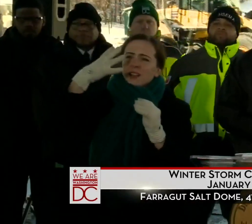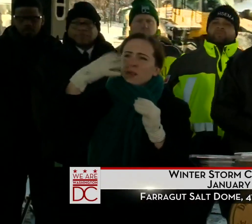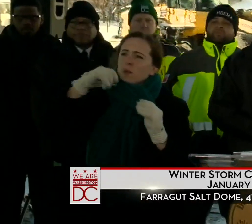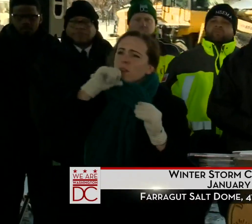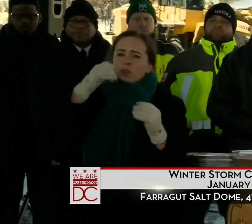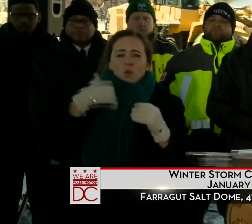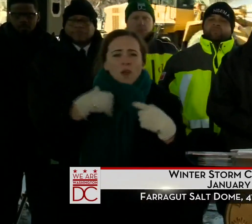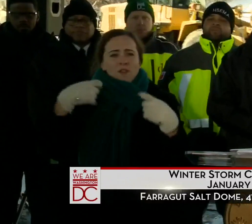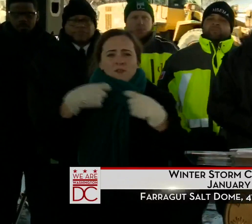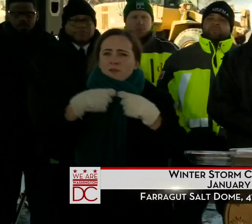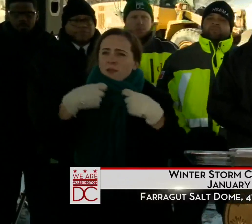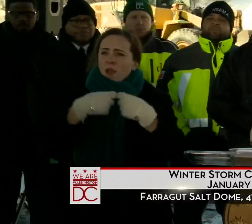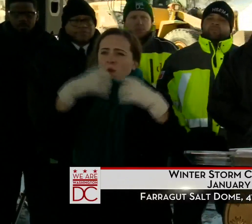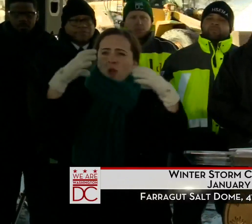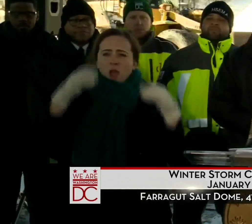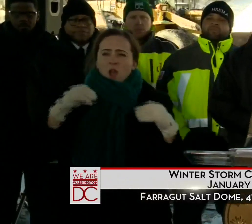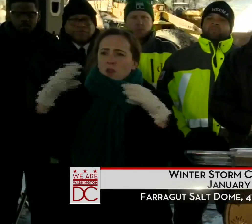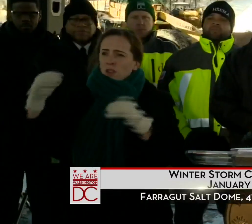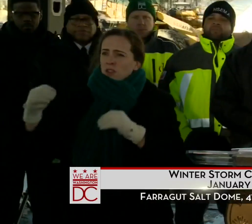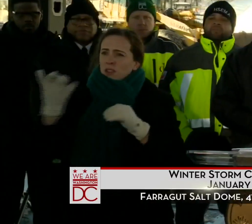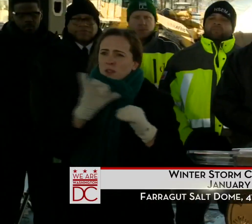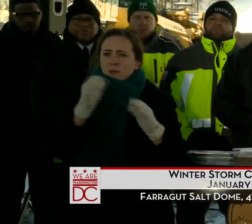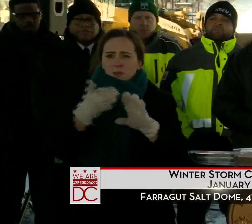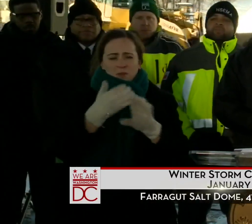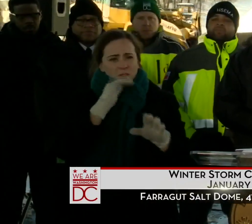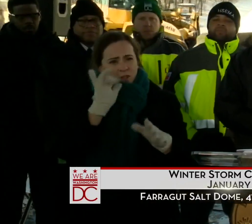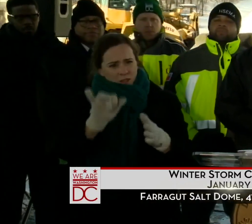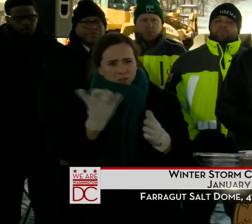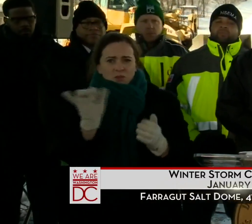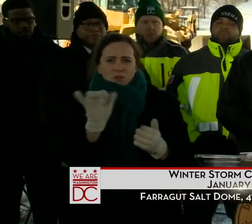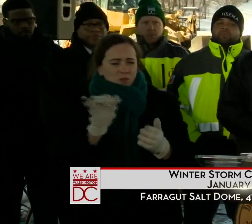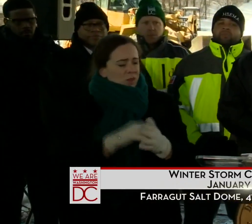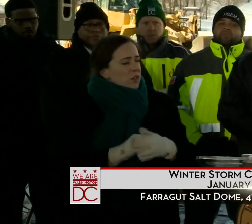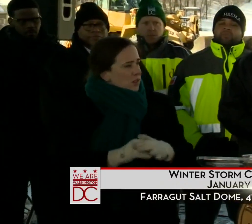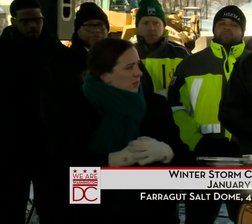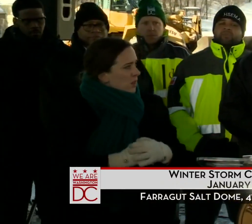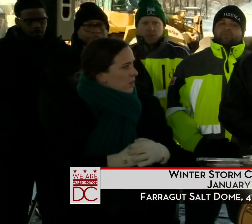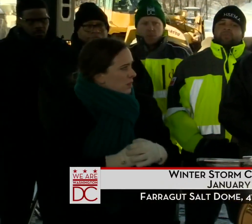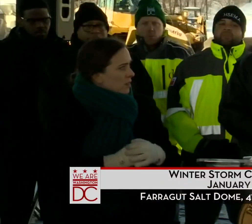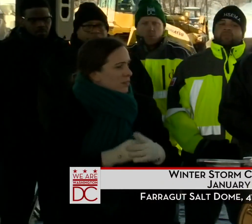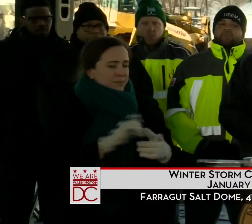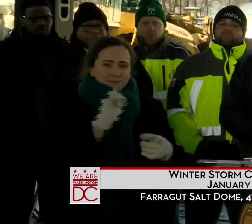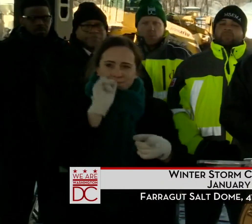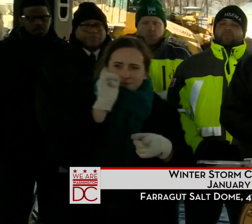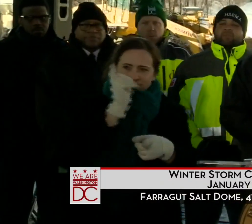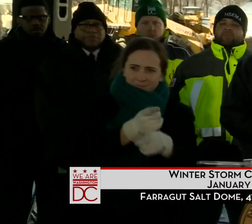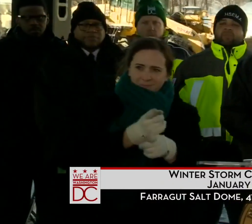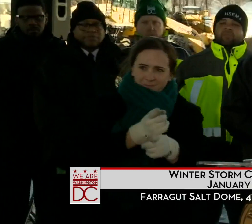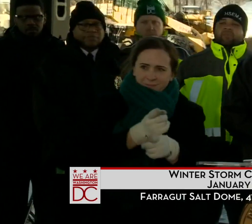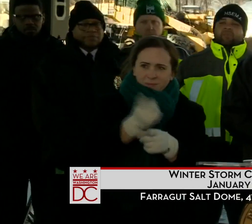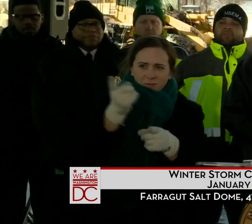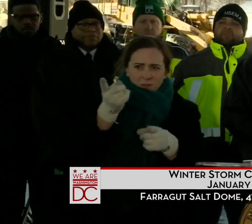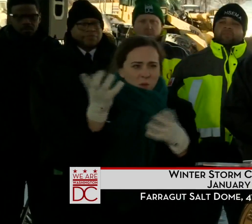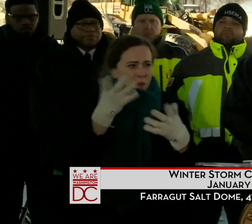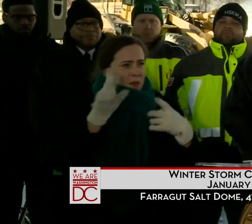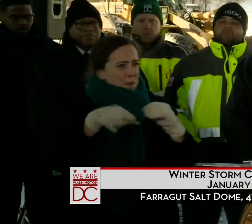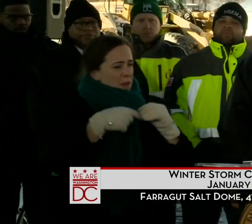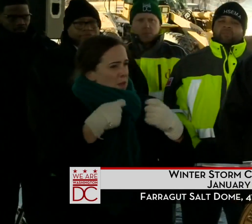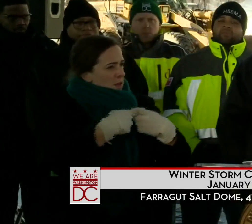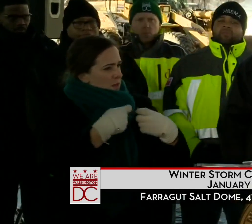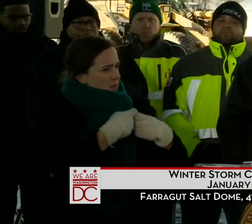power outages that you feared. That's worked out pretty well. That is correct. About power